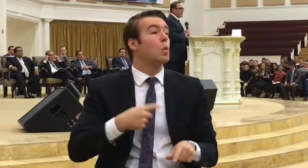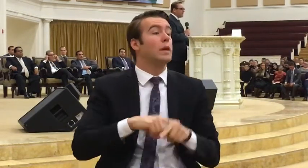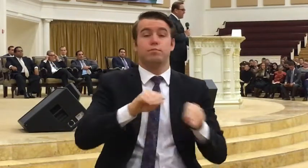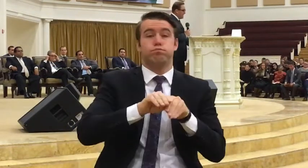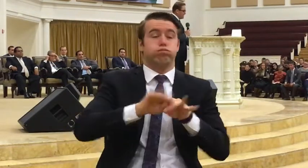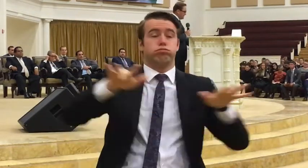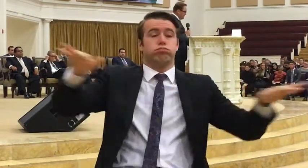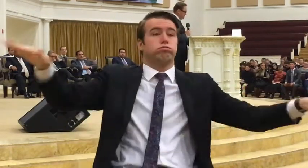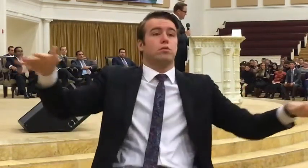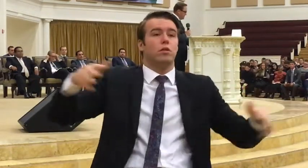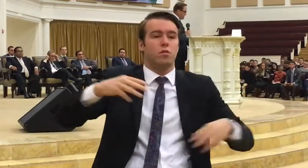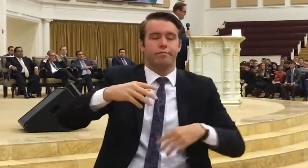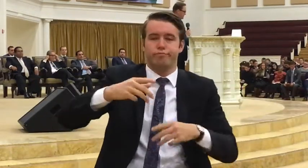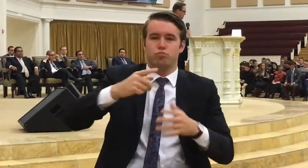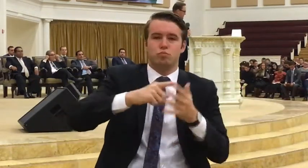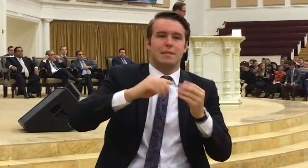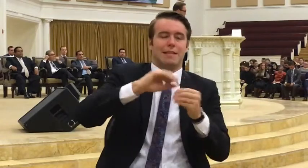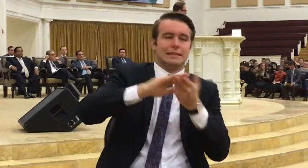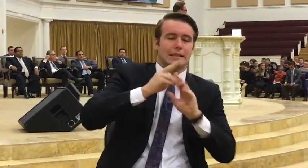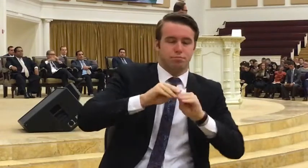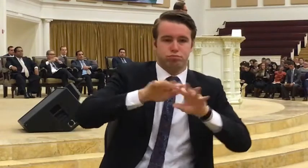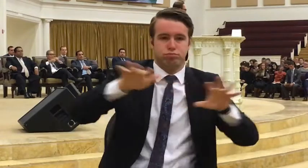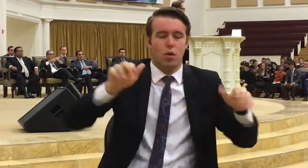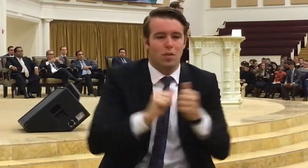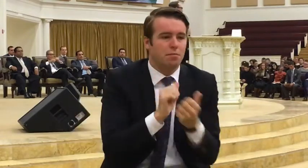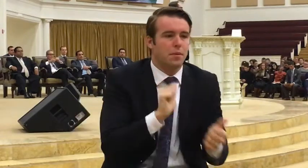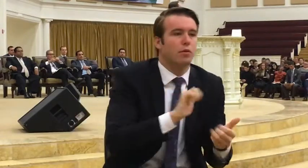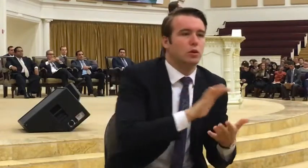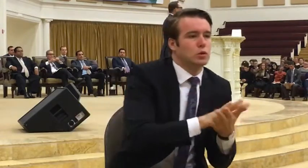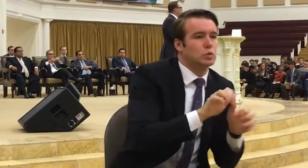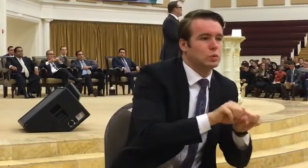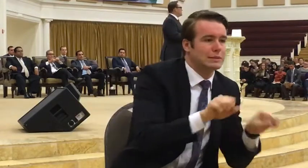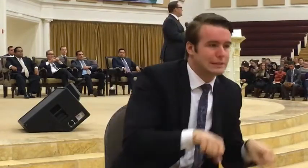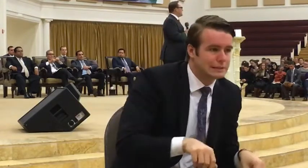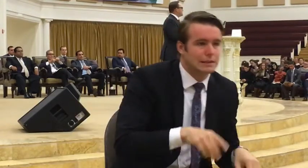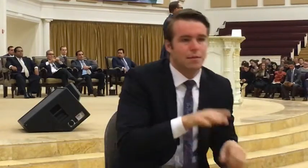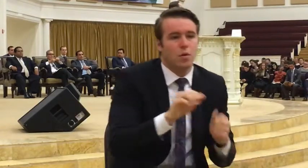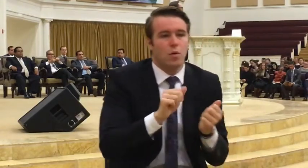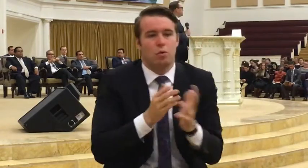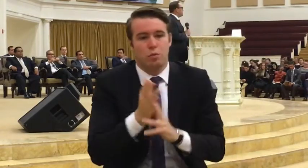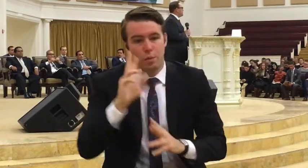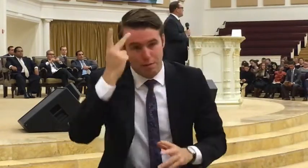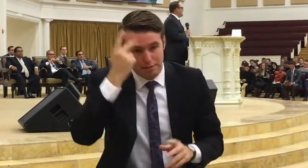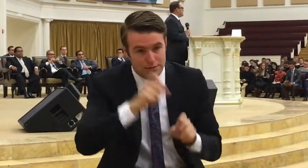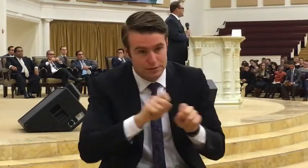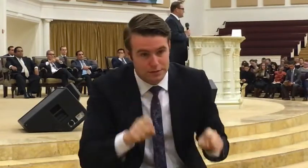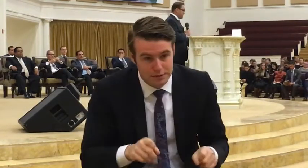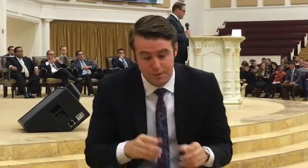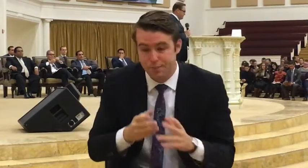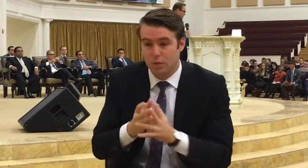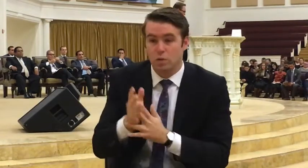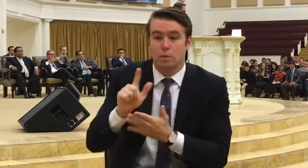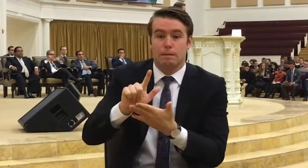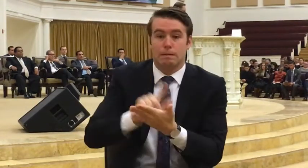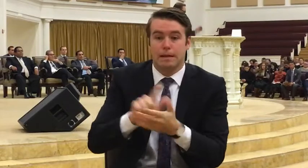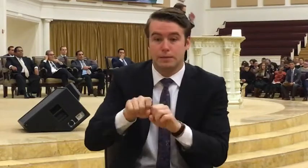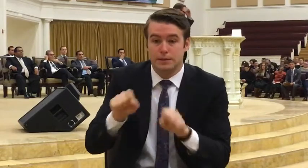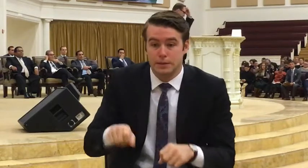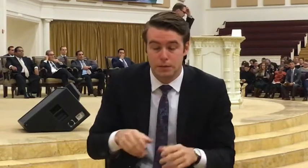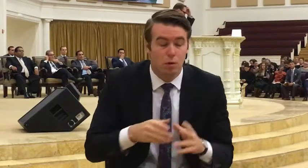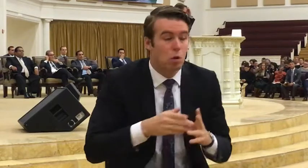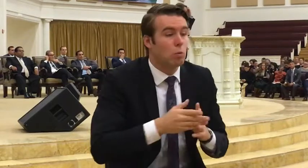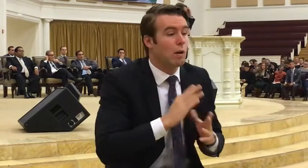the marketplace, through the school system, through the political system, through the legal system, through